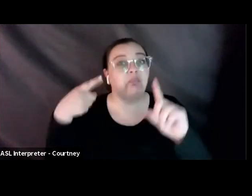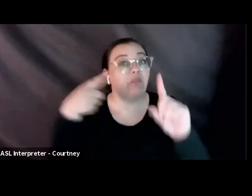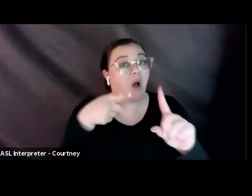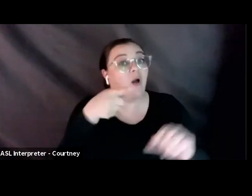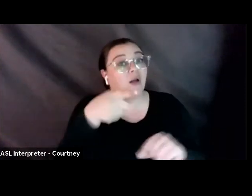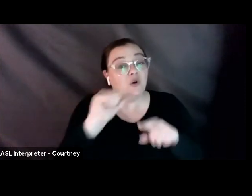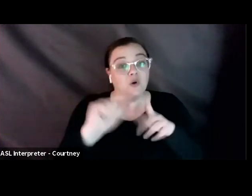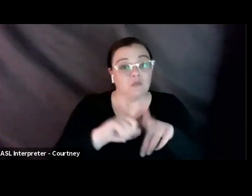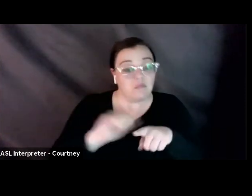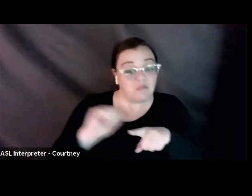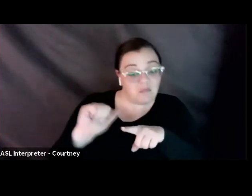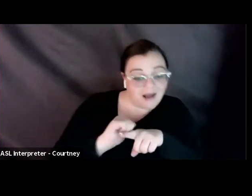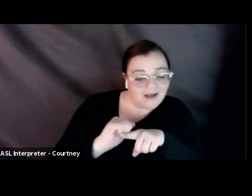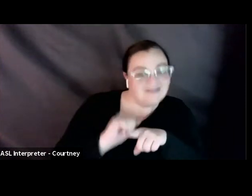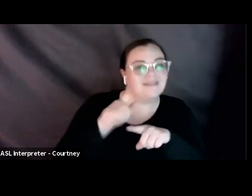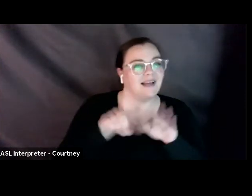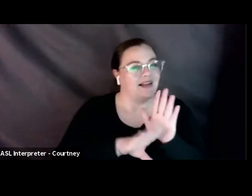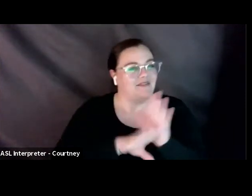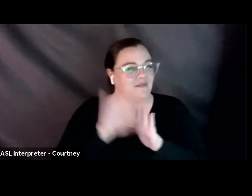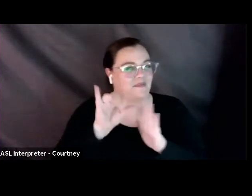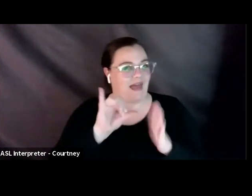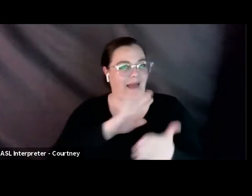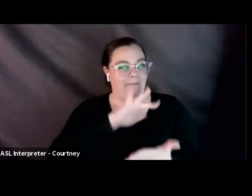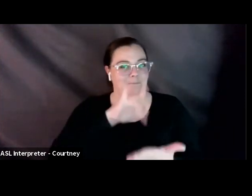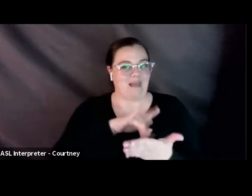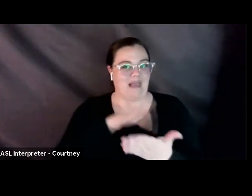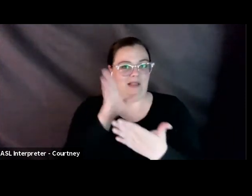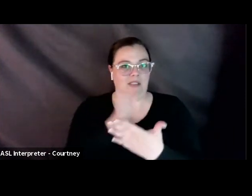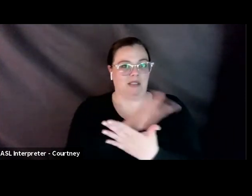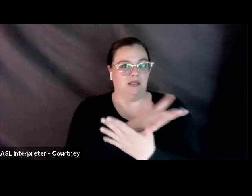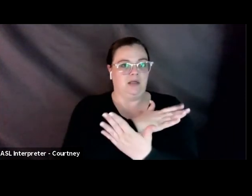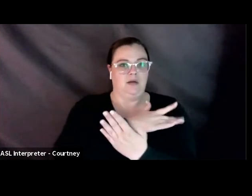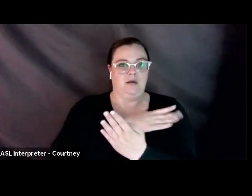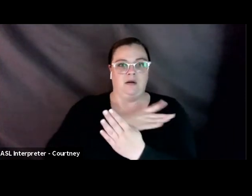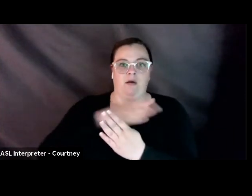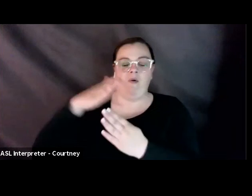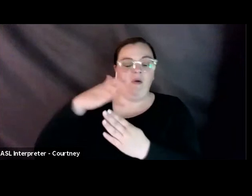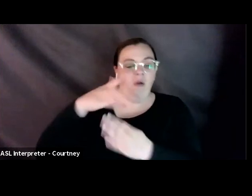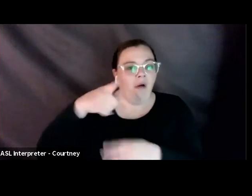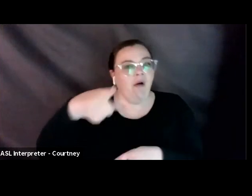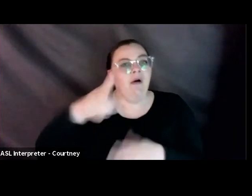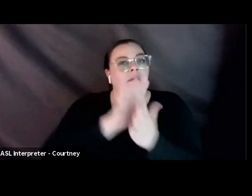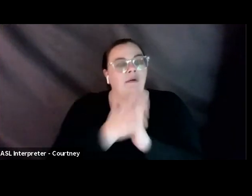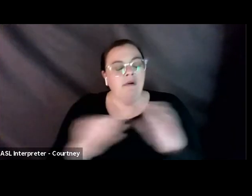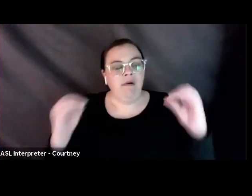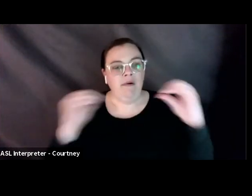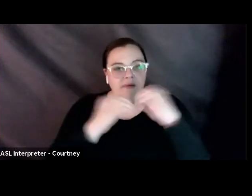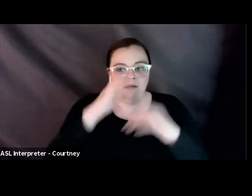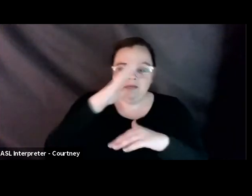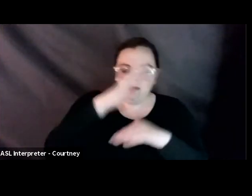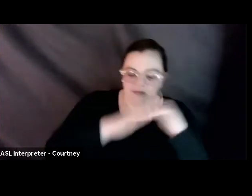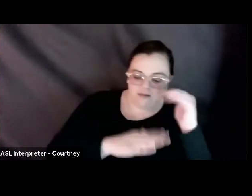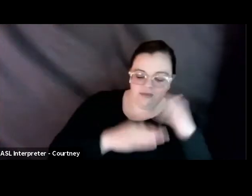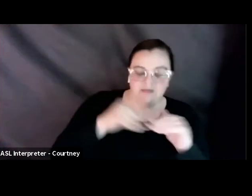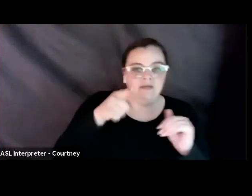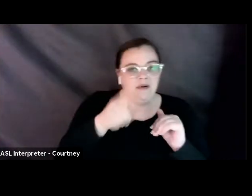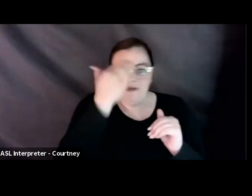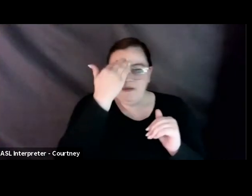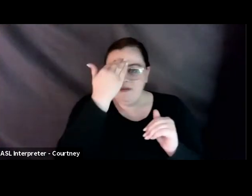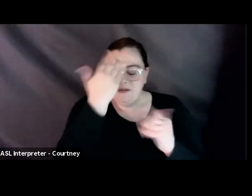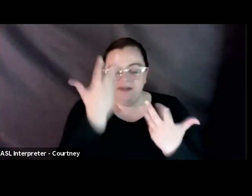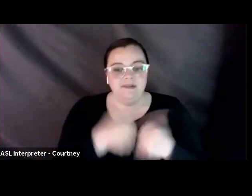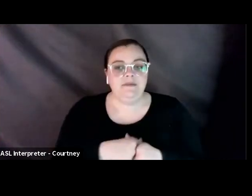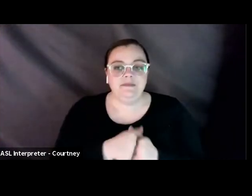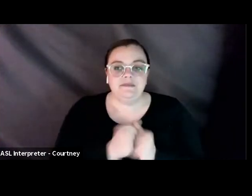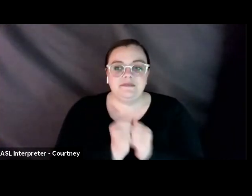can develop that mid-range so that you can more so say yes to the opportunities that come your way. Okay, so